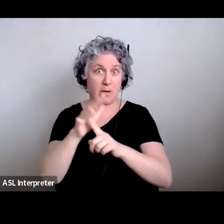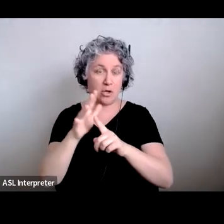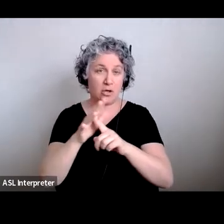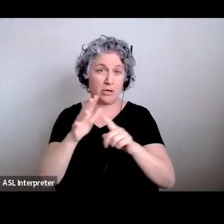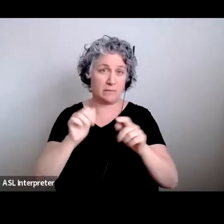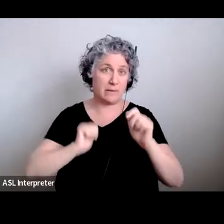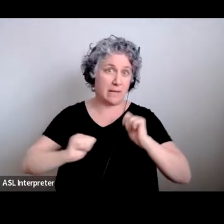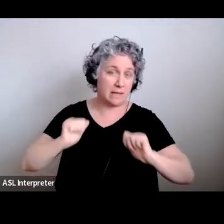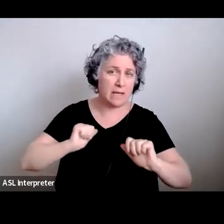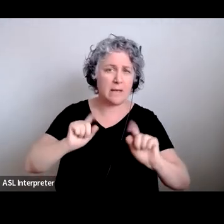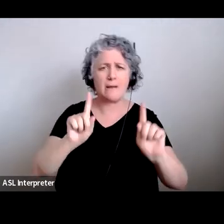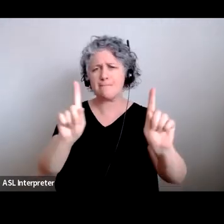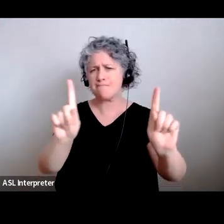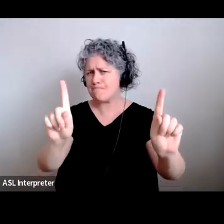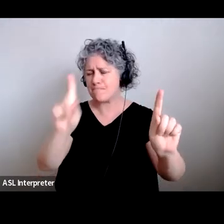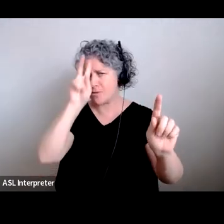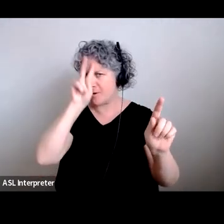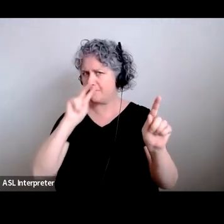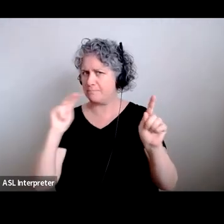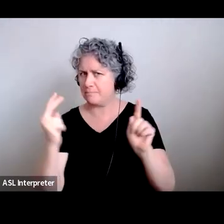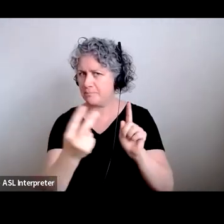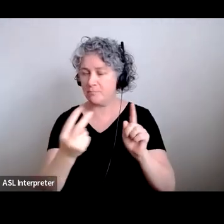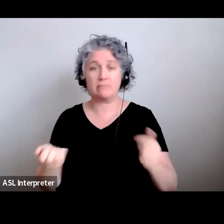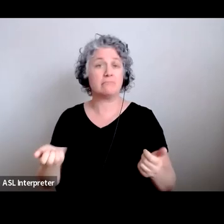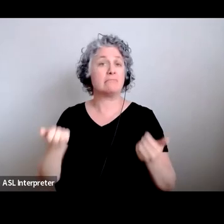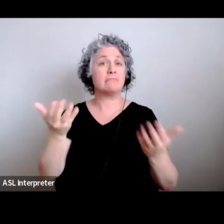that audiences are